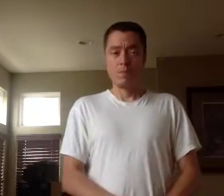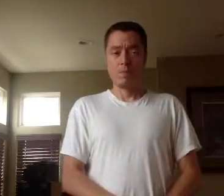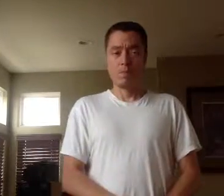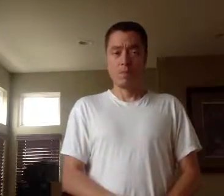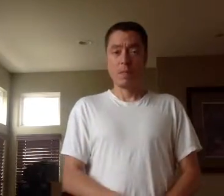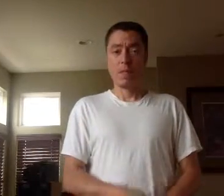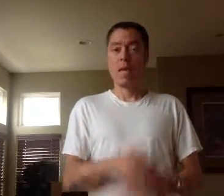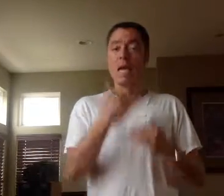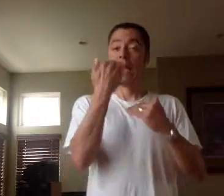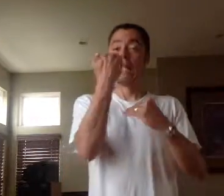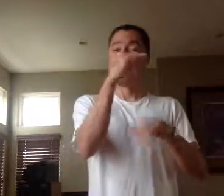limited,